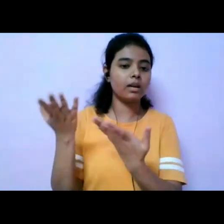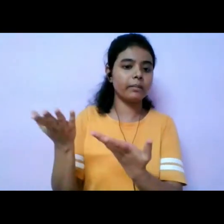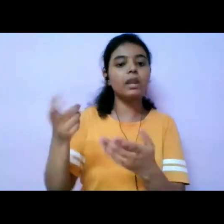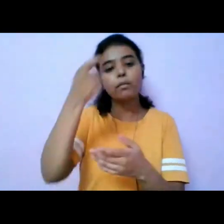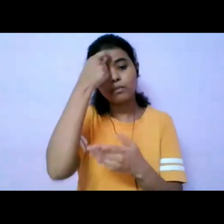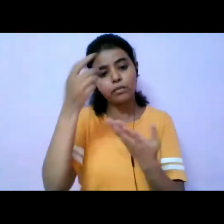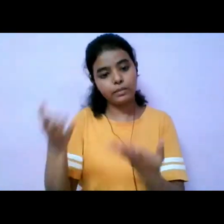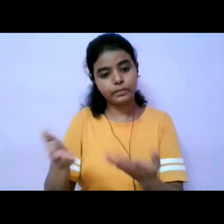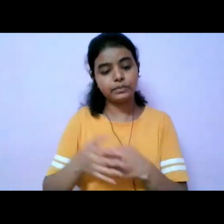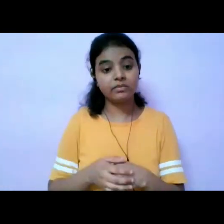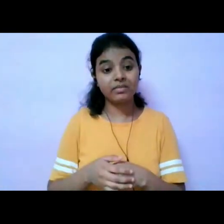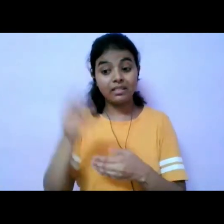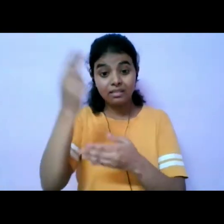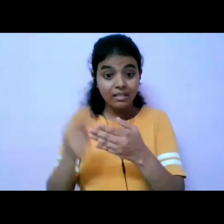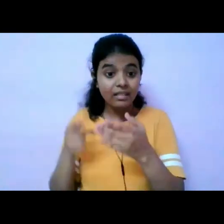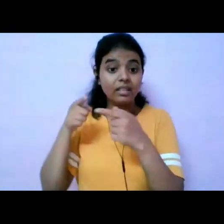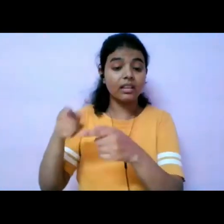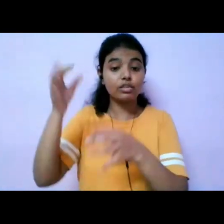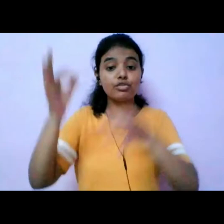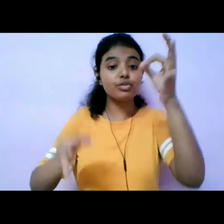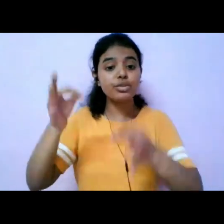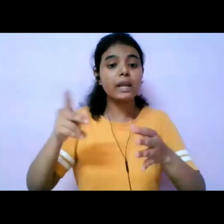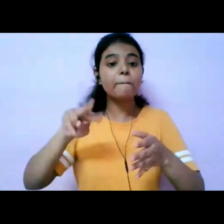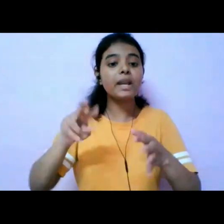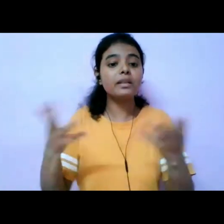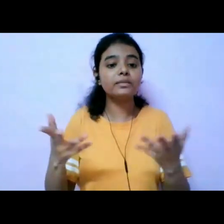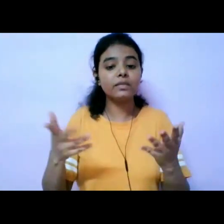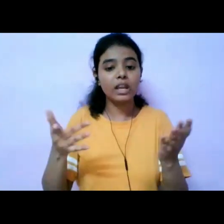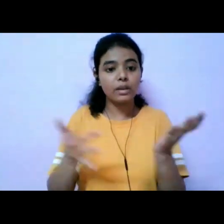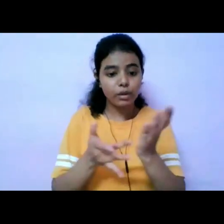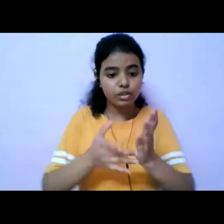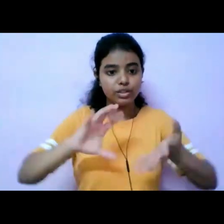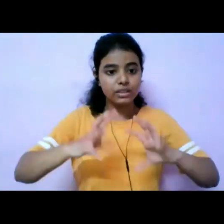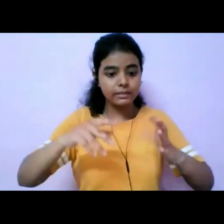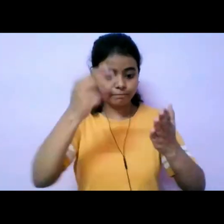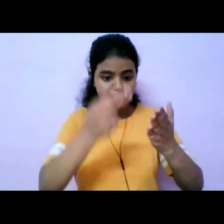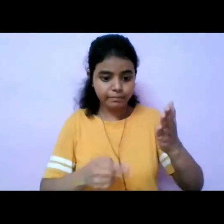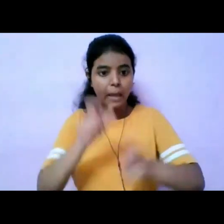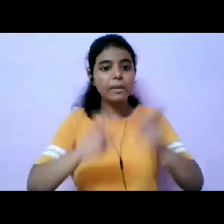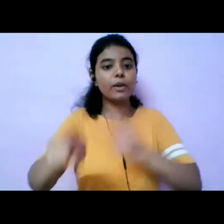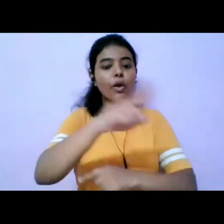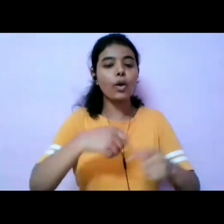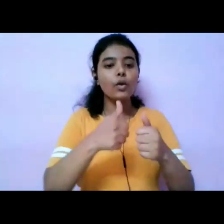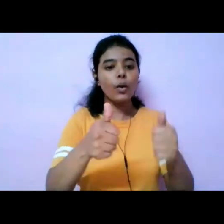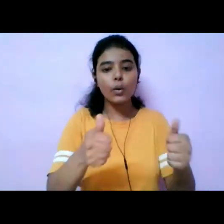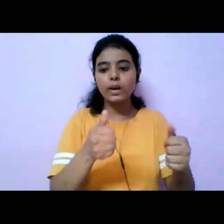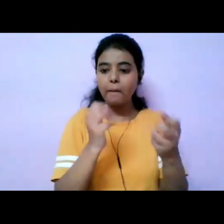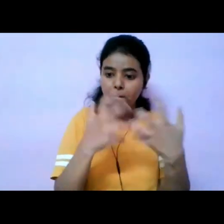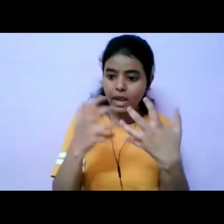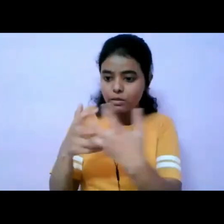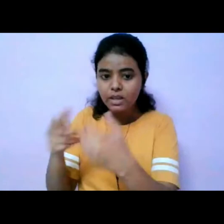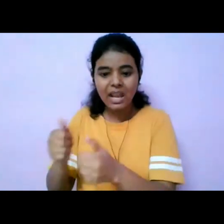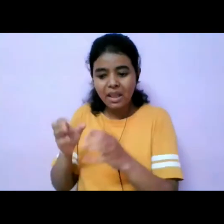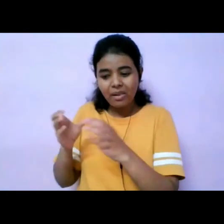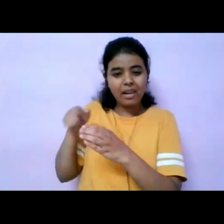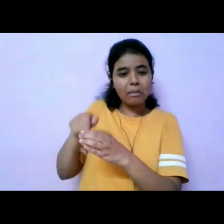problem. Design justice says, let's design the machine so that it's good for everybody and not just for this